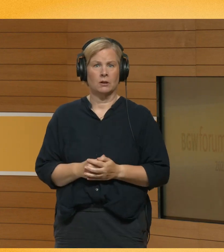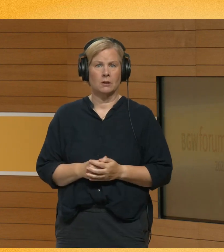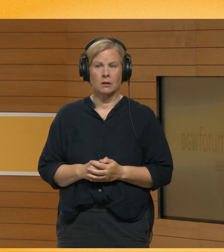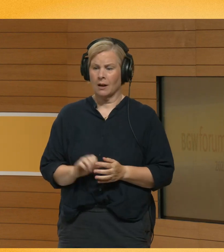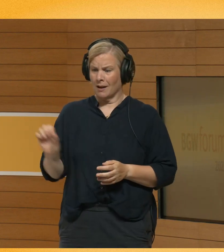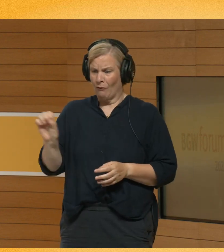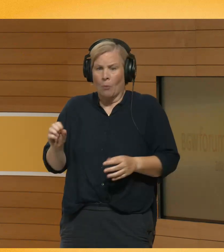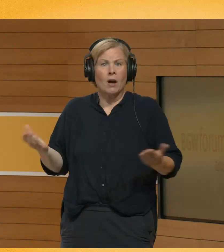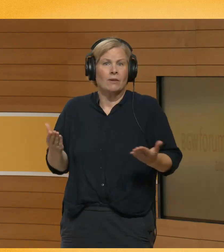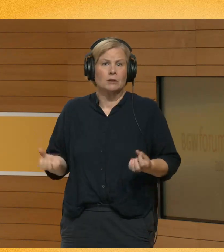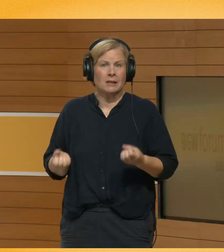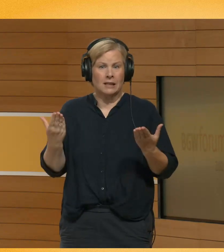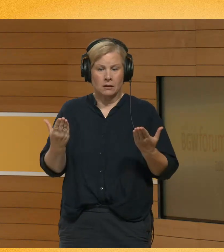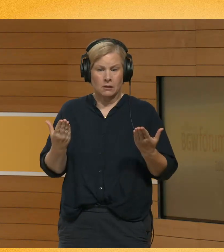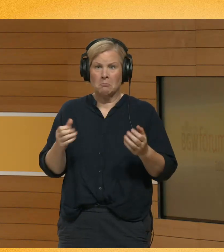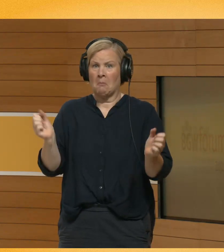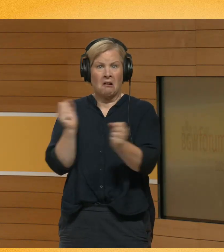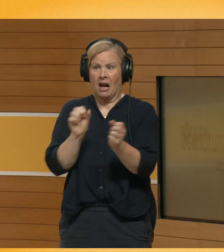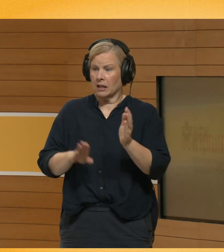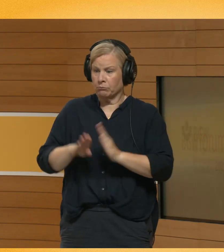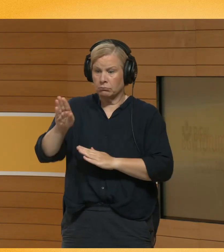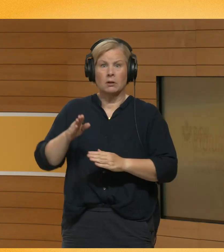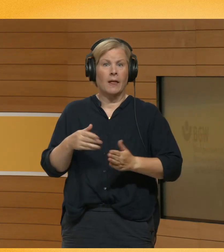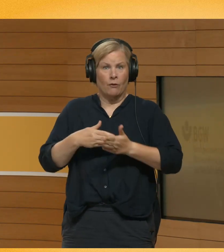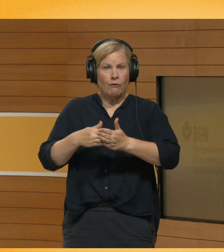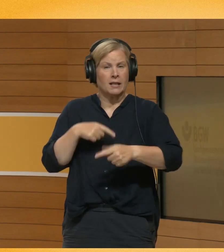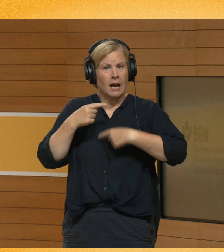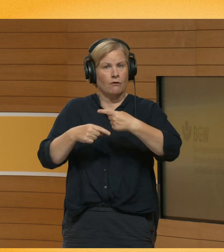organisation? Because that to us, as I said, we're kind of a